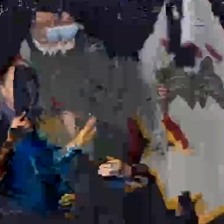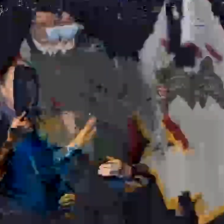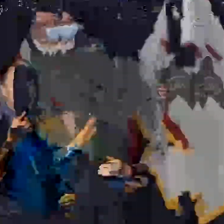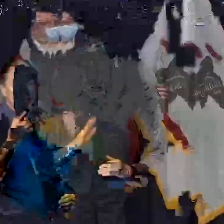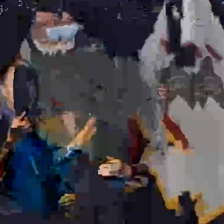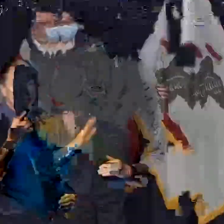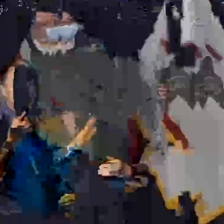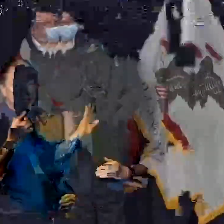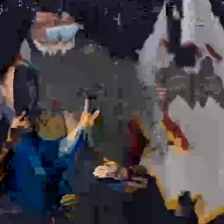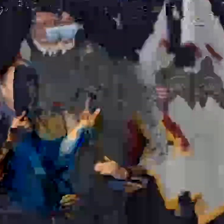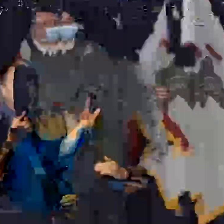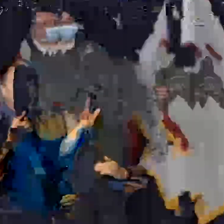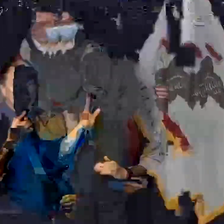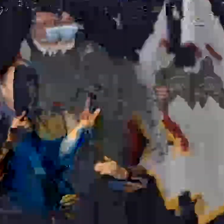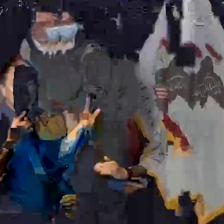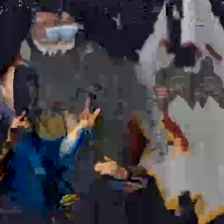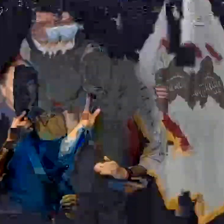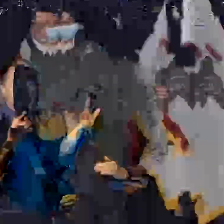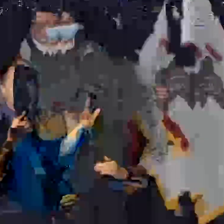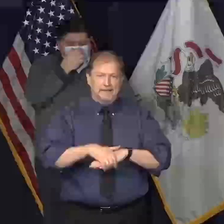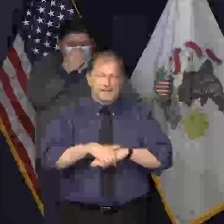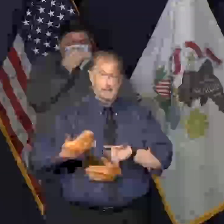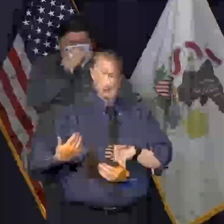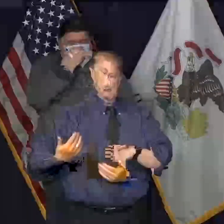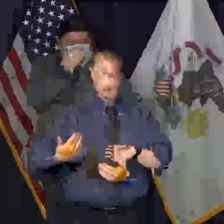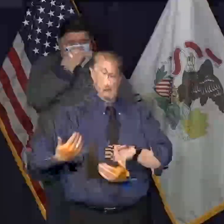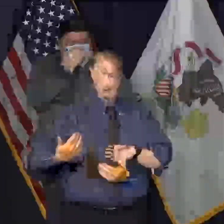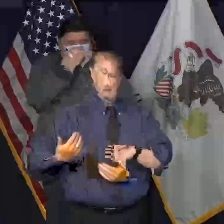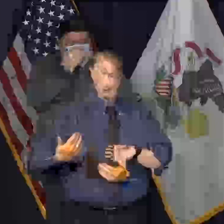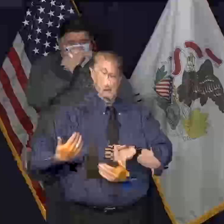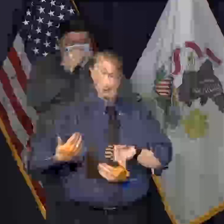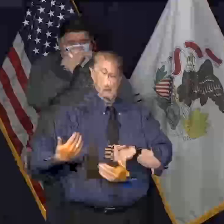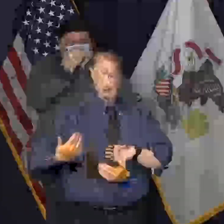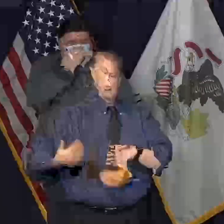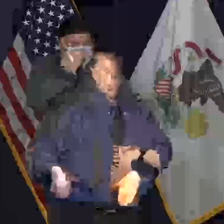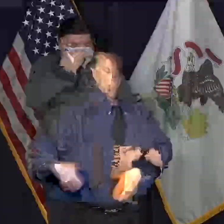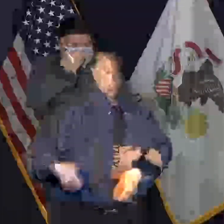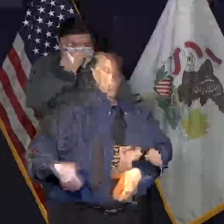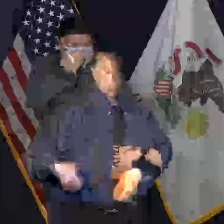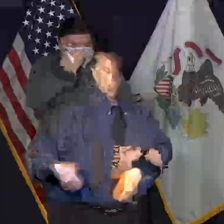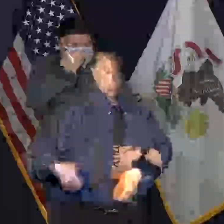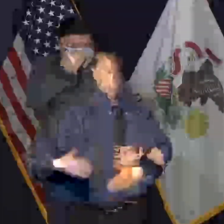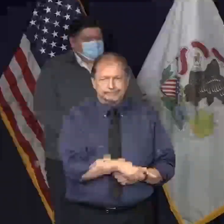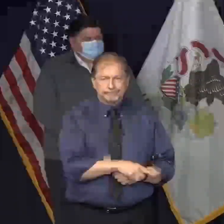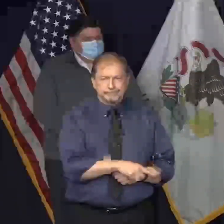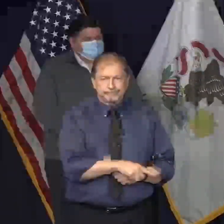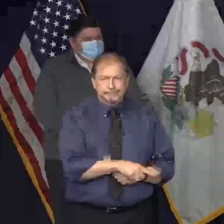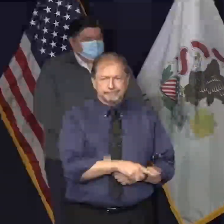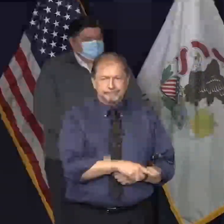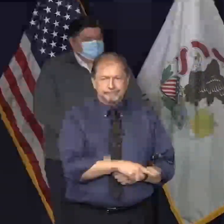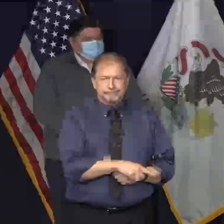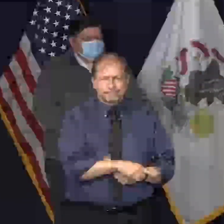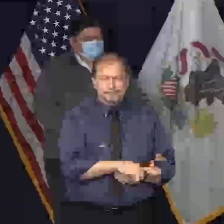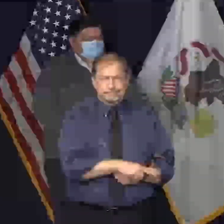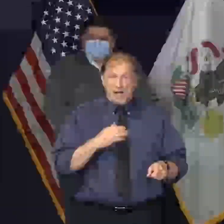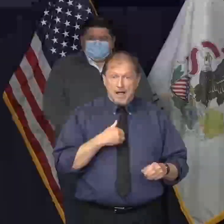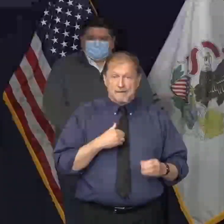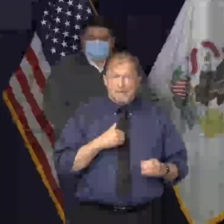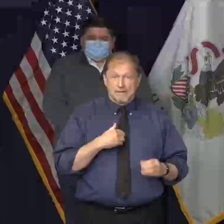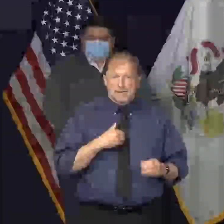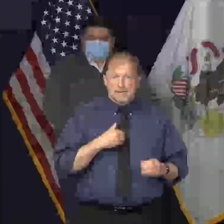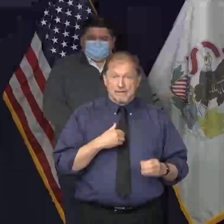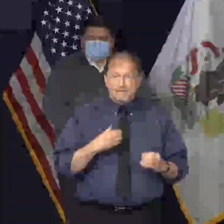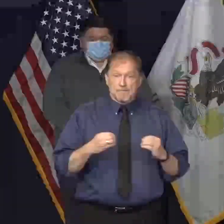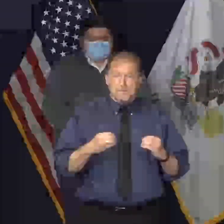COVID-19 has had a profound impact in the Latino community. Latinos represent more than 40% of new cases reported in the state